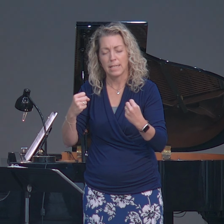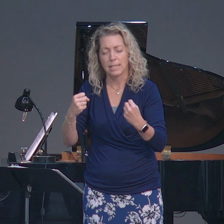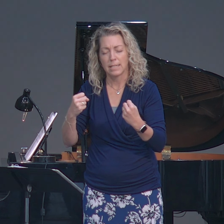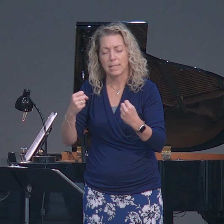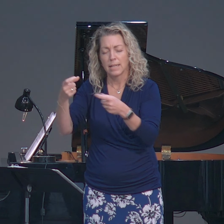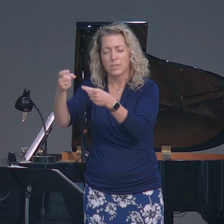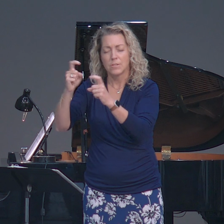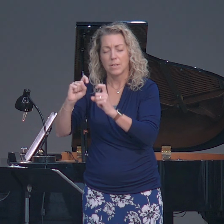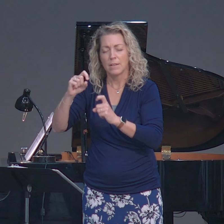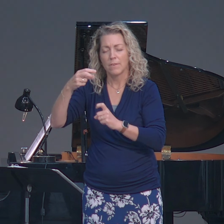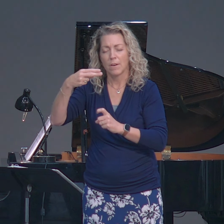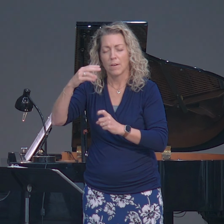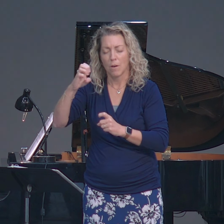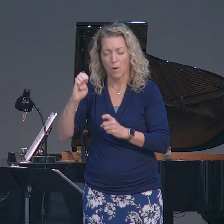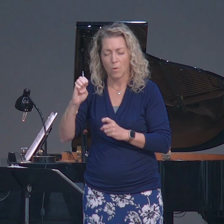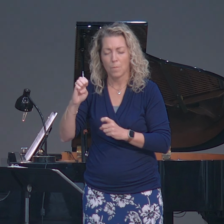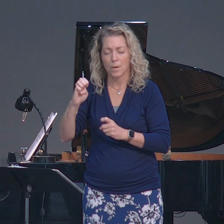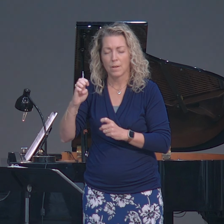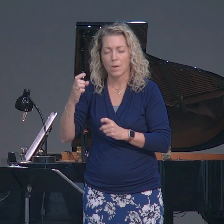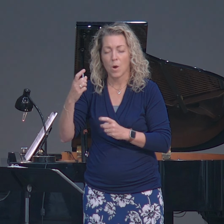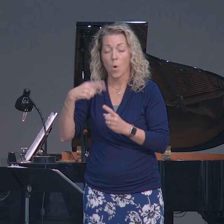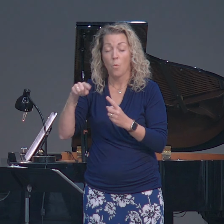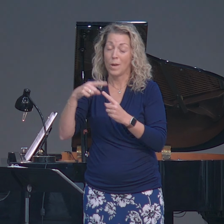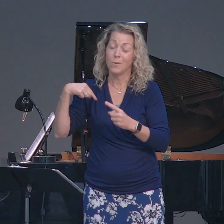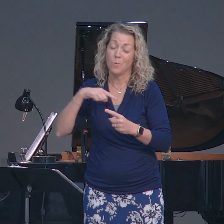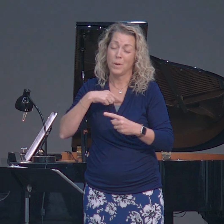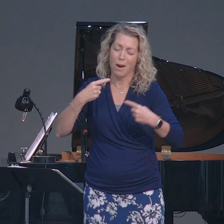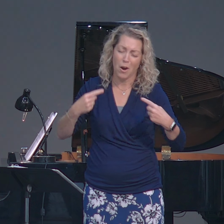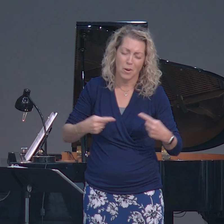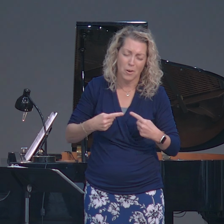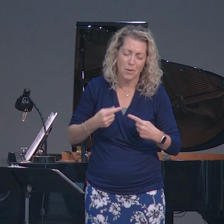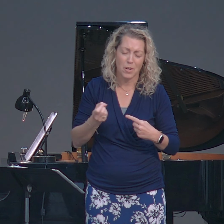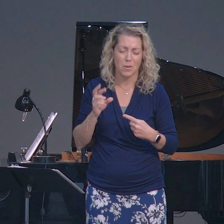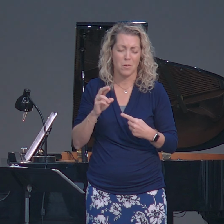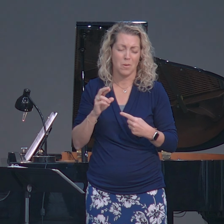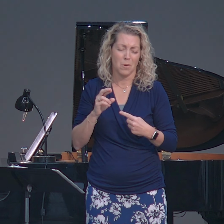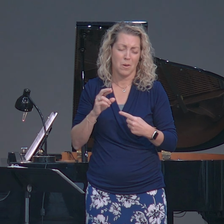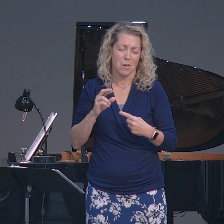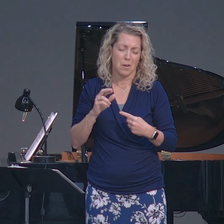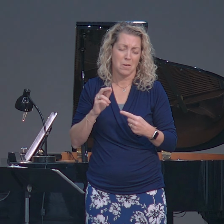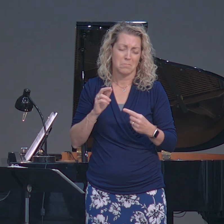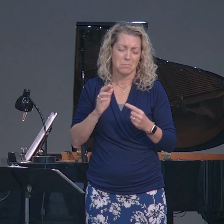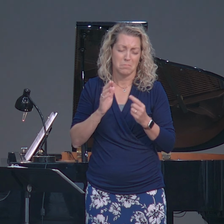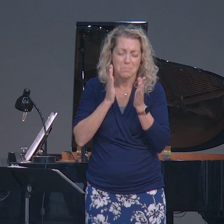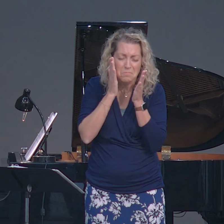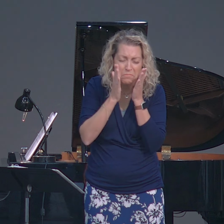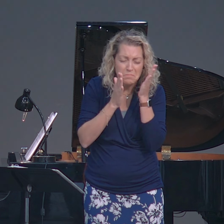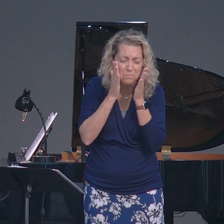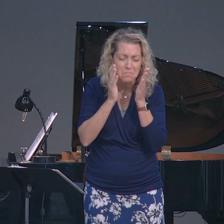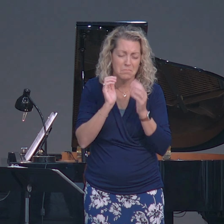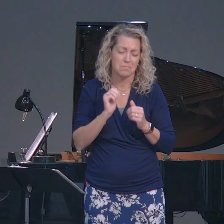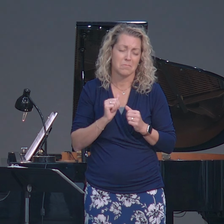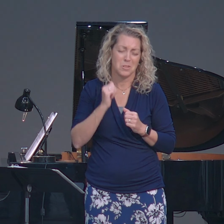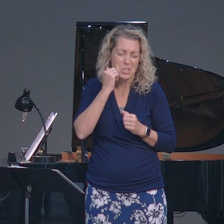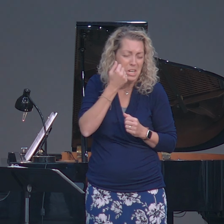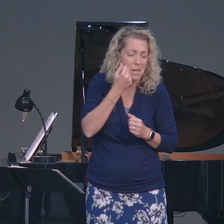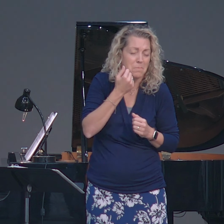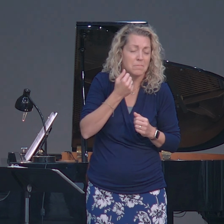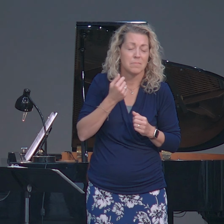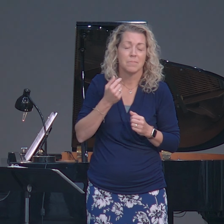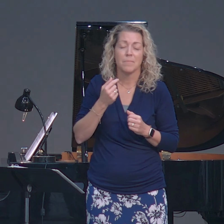hurting and ashamed. Father, I pray that as we prepare